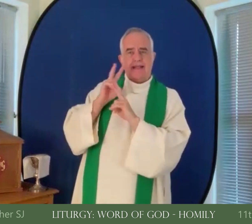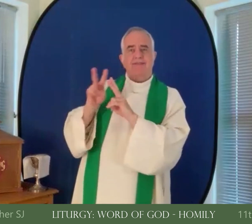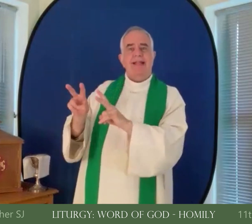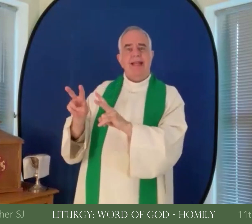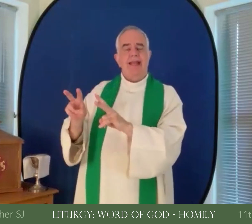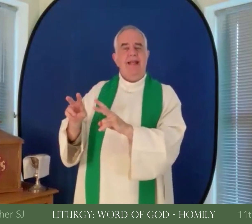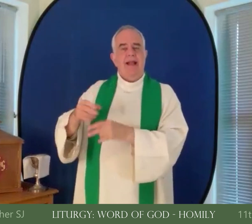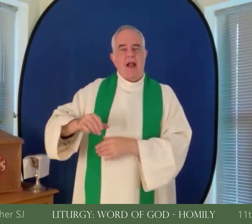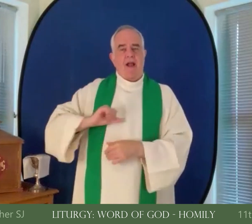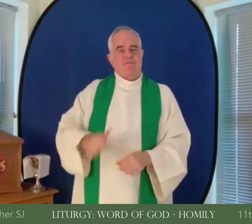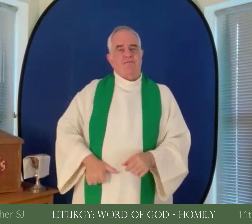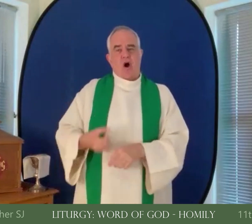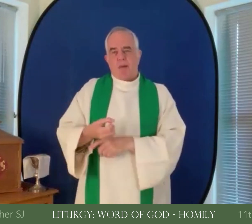have been farmers